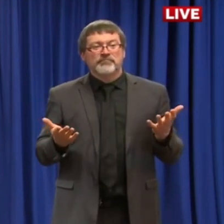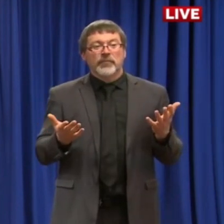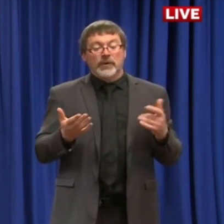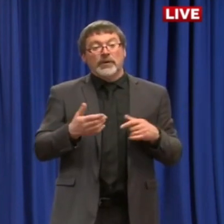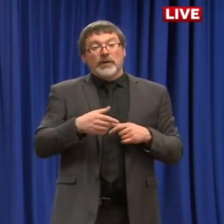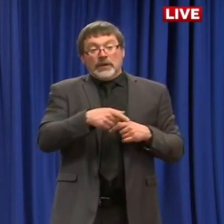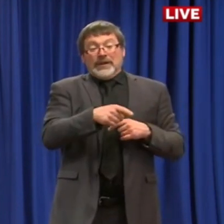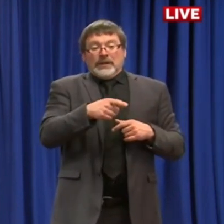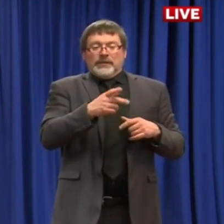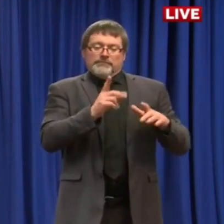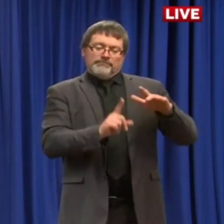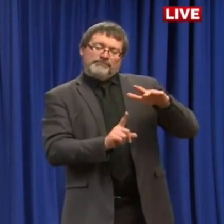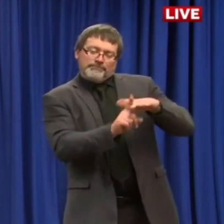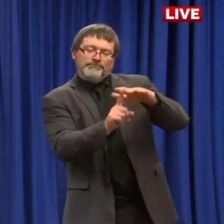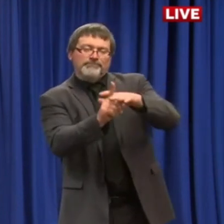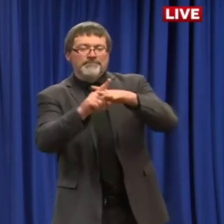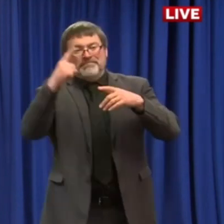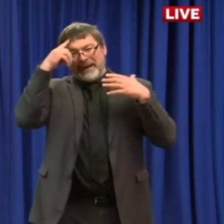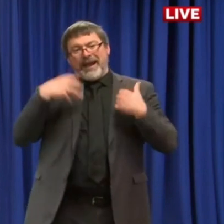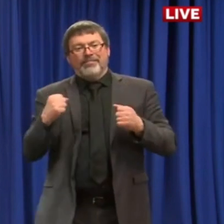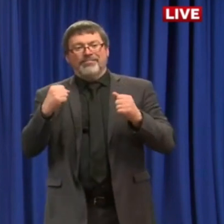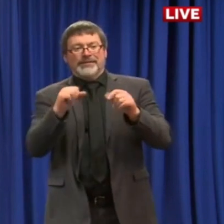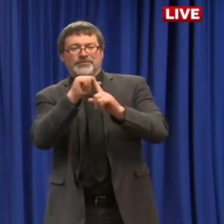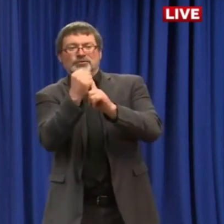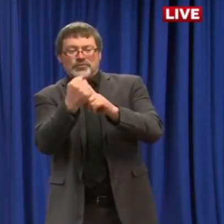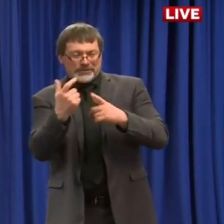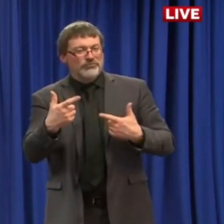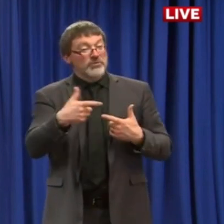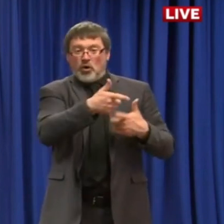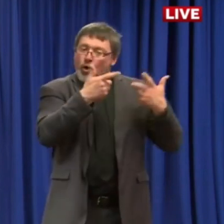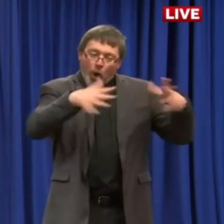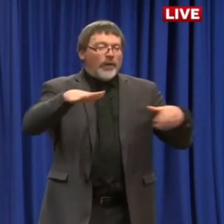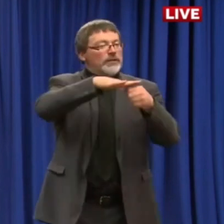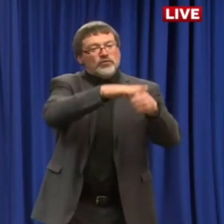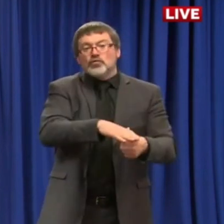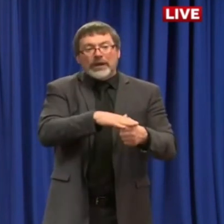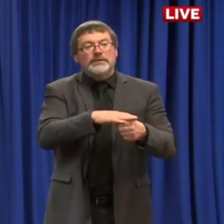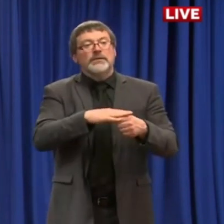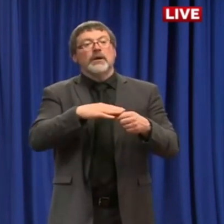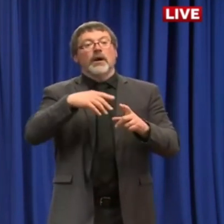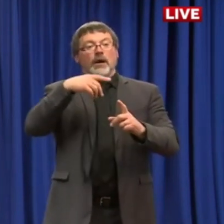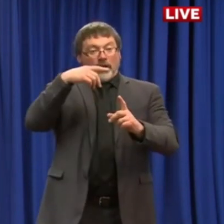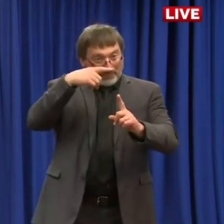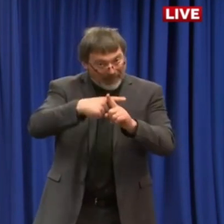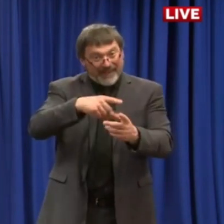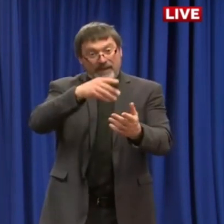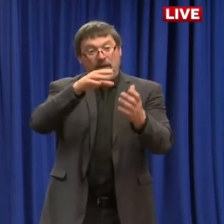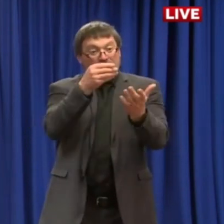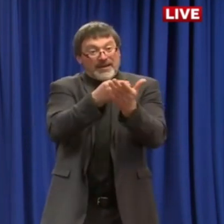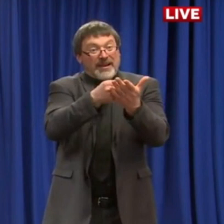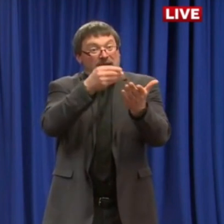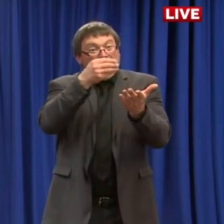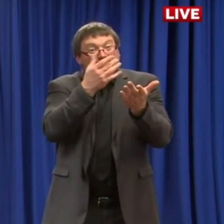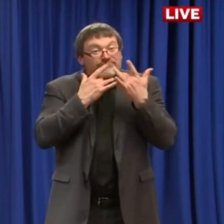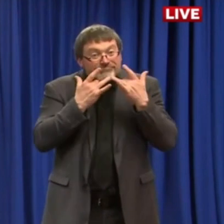spectrum of anxiety, of stress, of frustration. And then you compound it with economic issues onto a family. And then you compound it with a lack of social interaction for